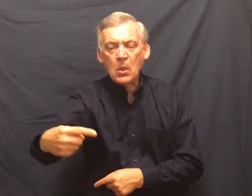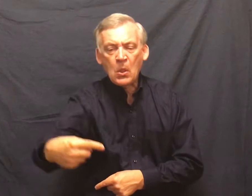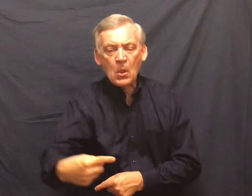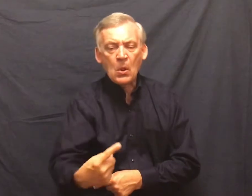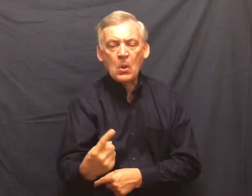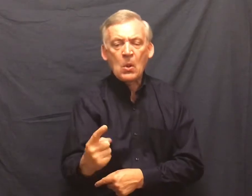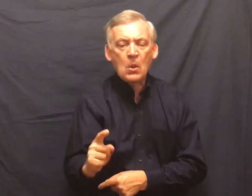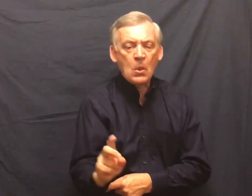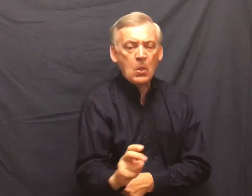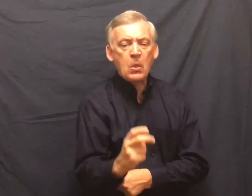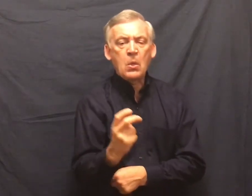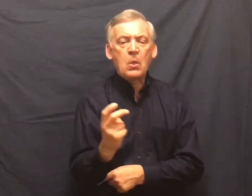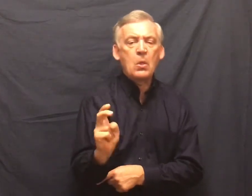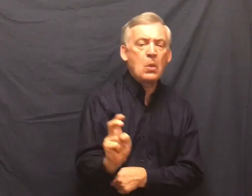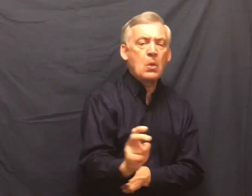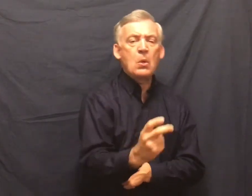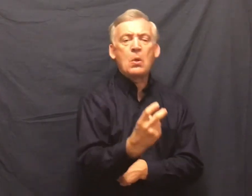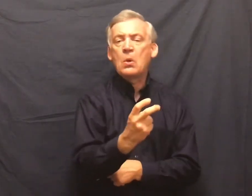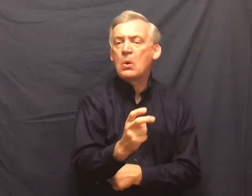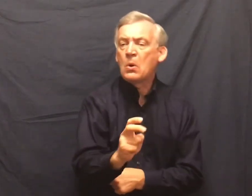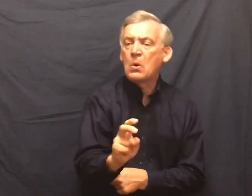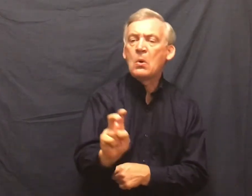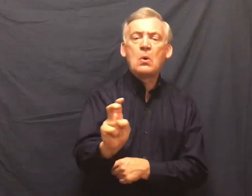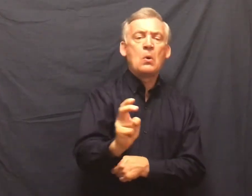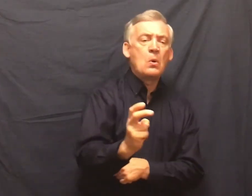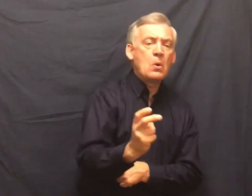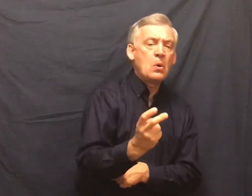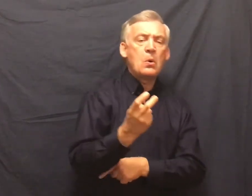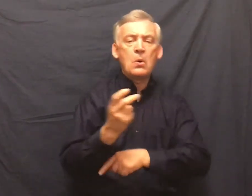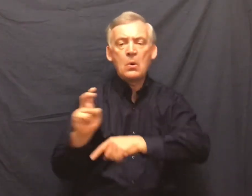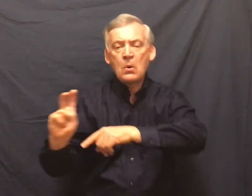Turning its periscope head from side to side.